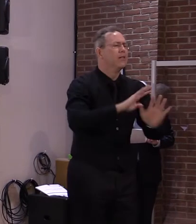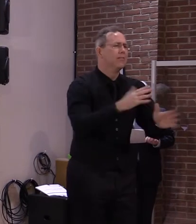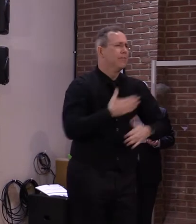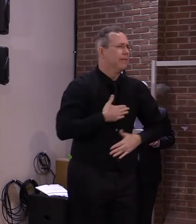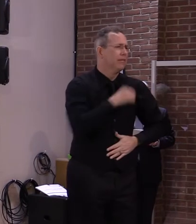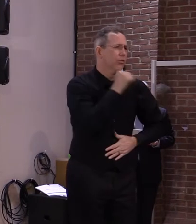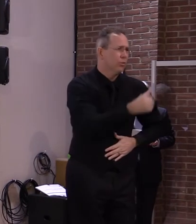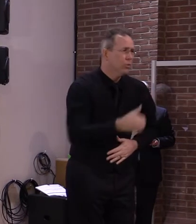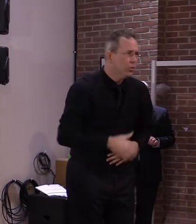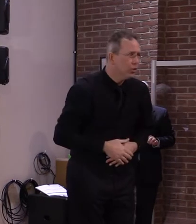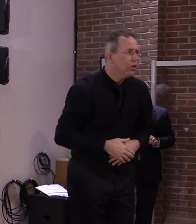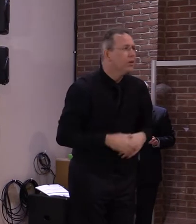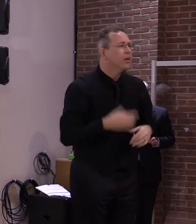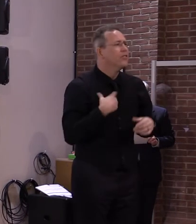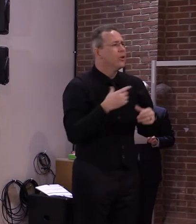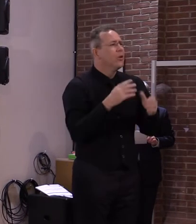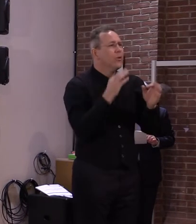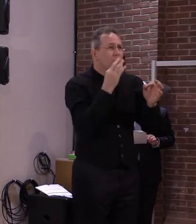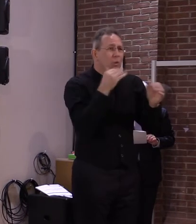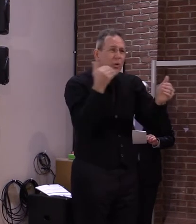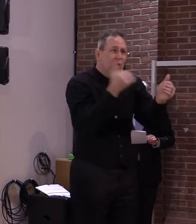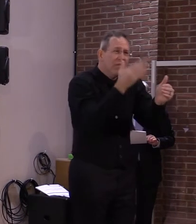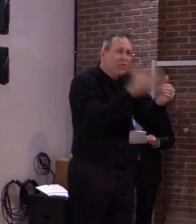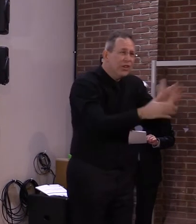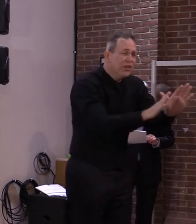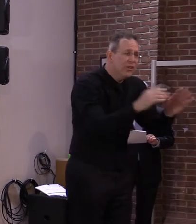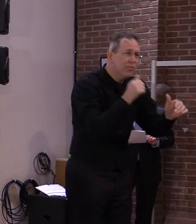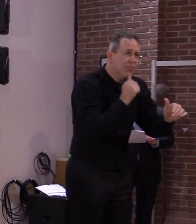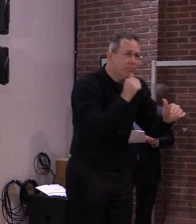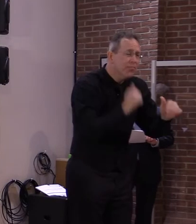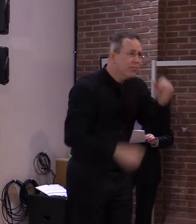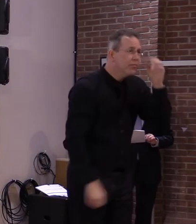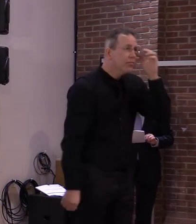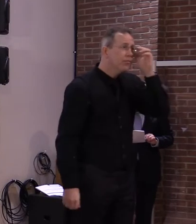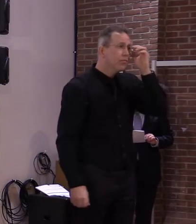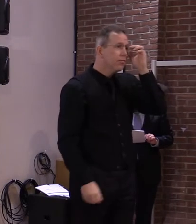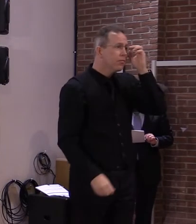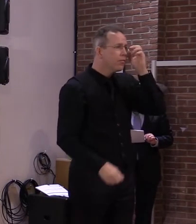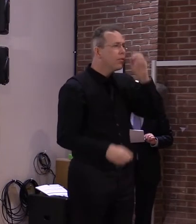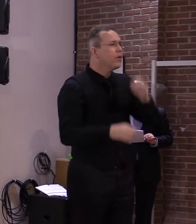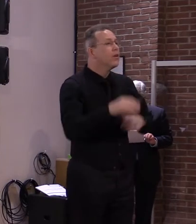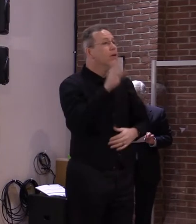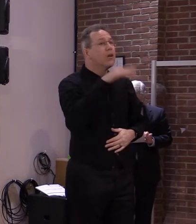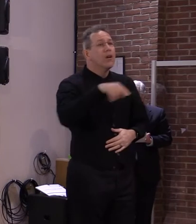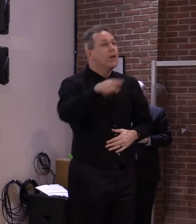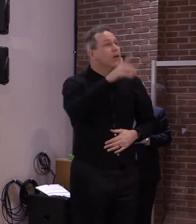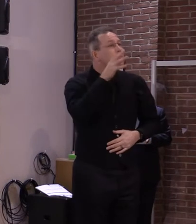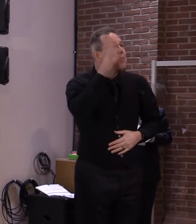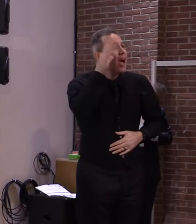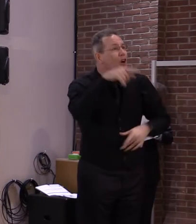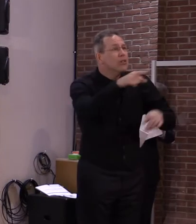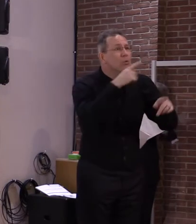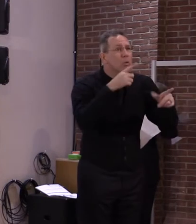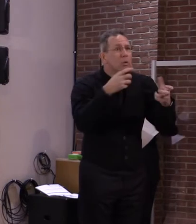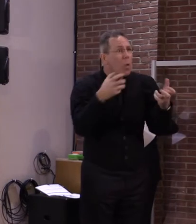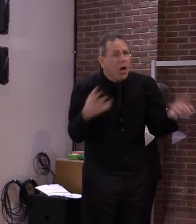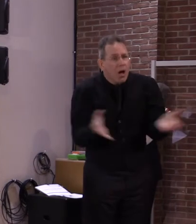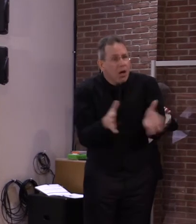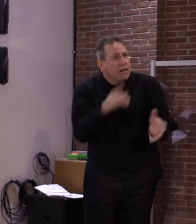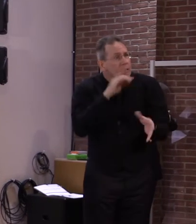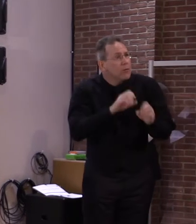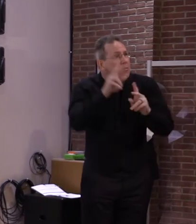sight and to all the parents who've been reaching out about school sports don't ruin this for your